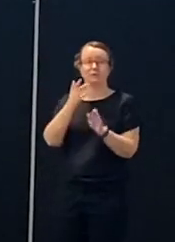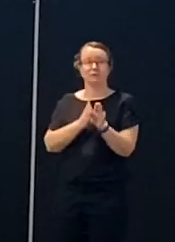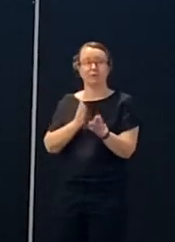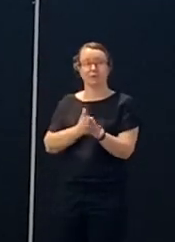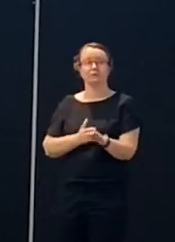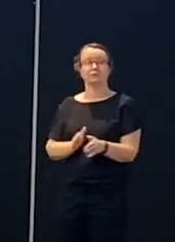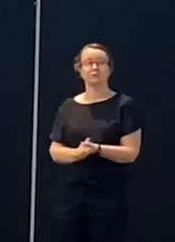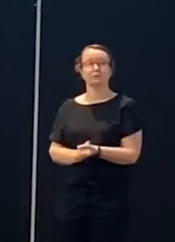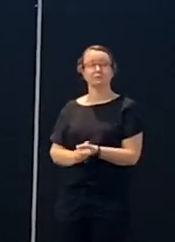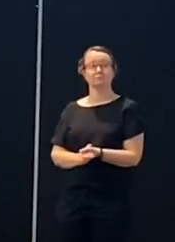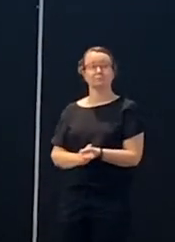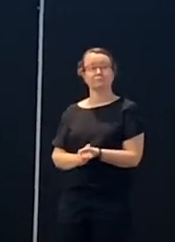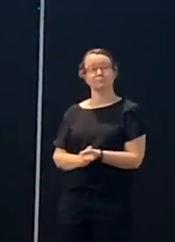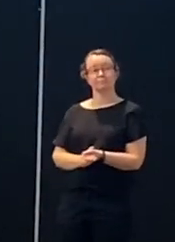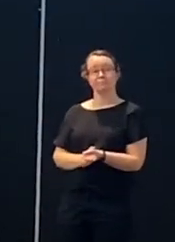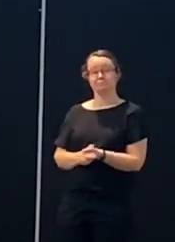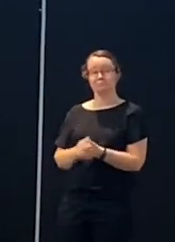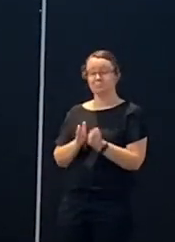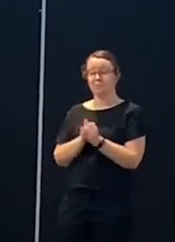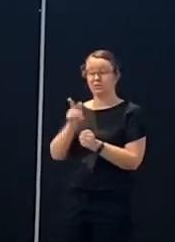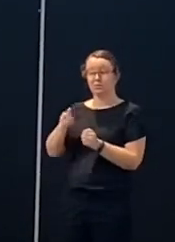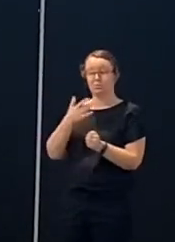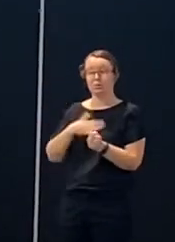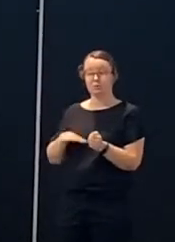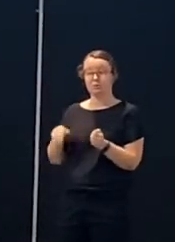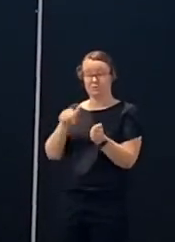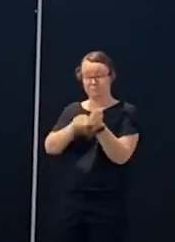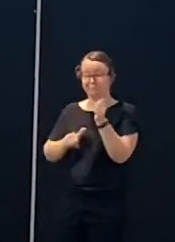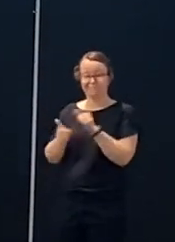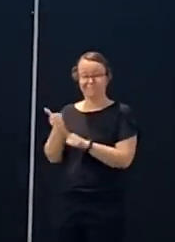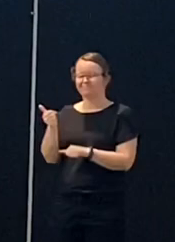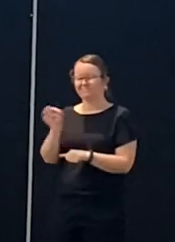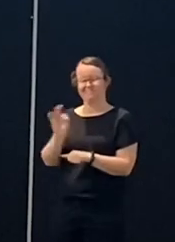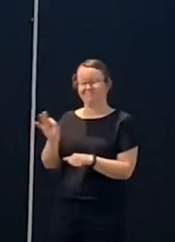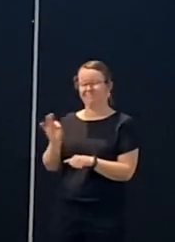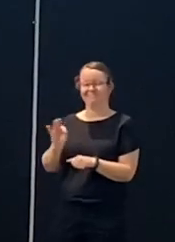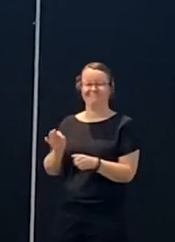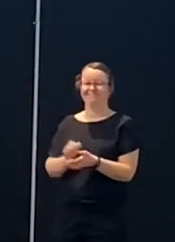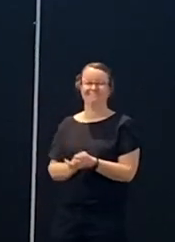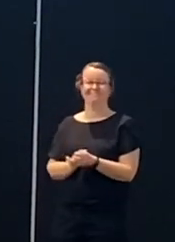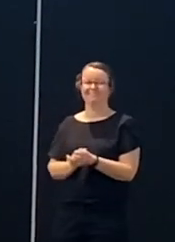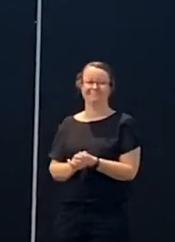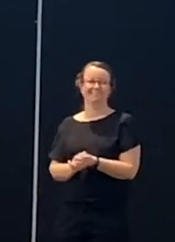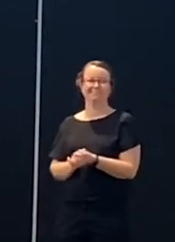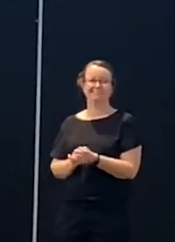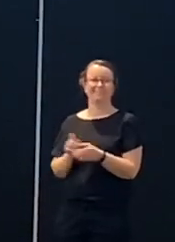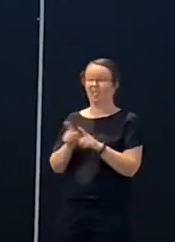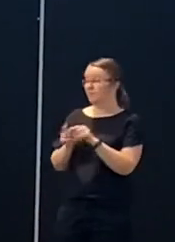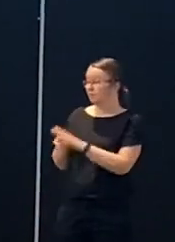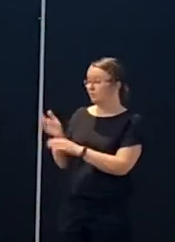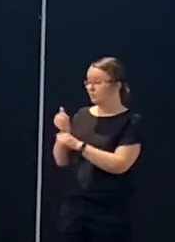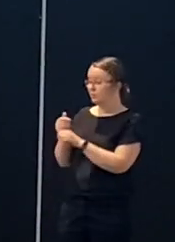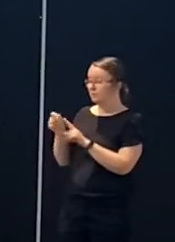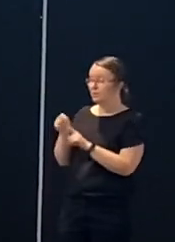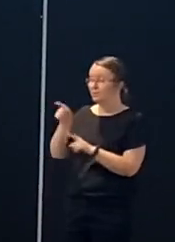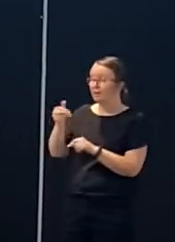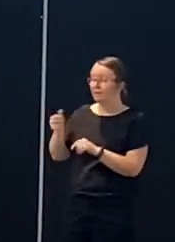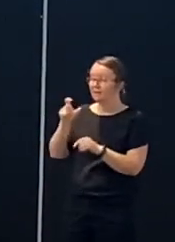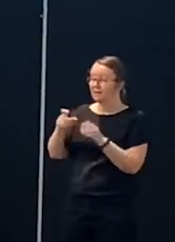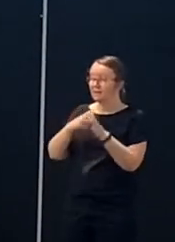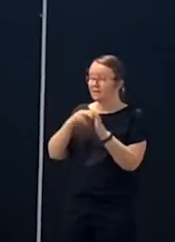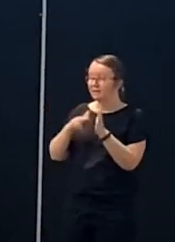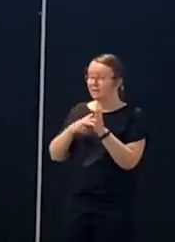doesn't mean you're suicidal. Just the same way as if you go to a GP, it doesn't mean you have cancer. It just means you have a cold. It's the same way. If you're struggling with something, you